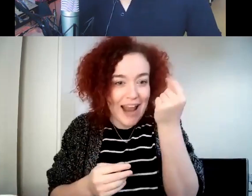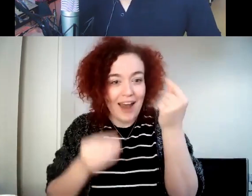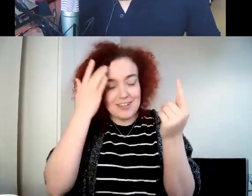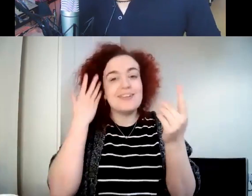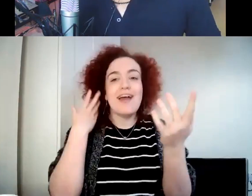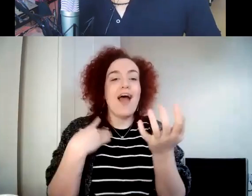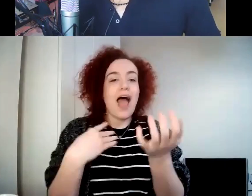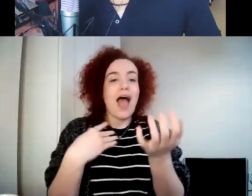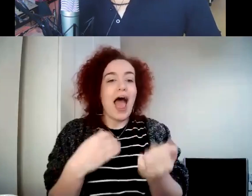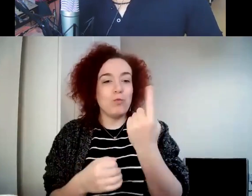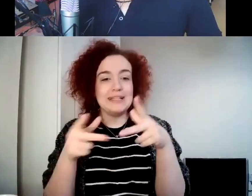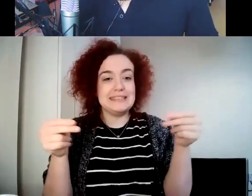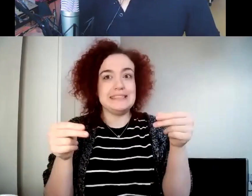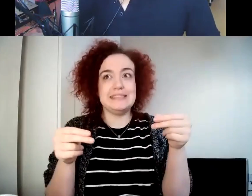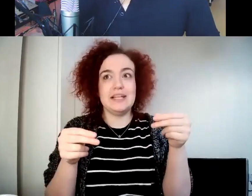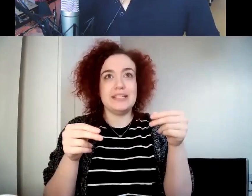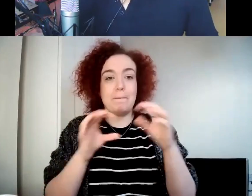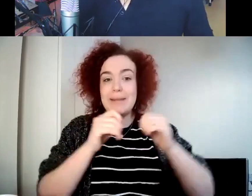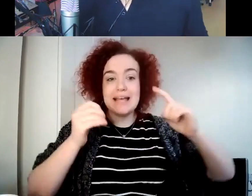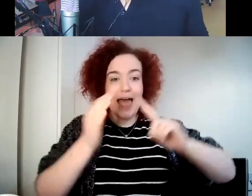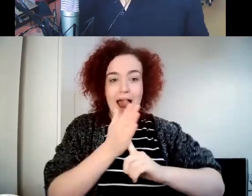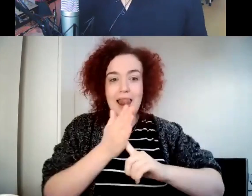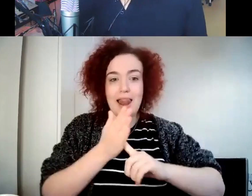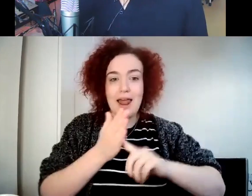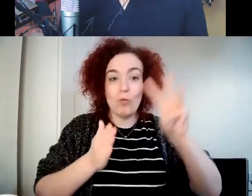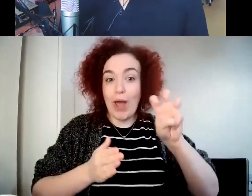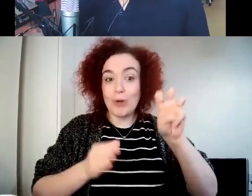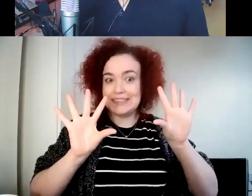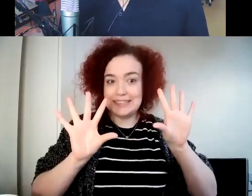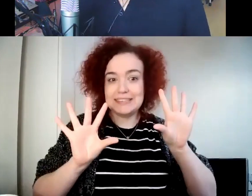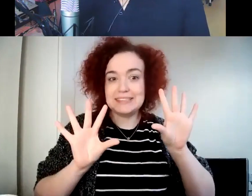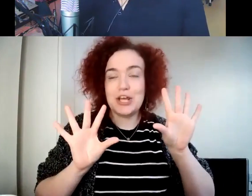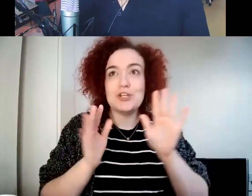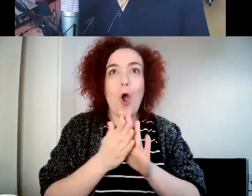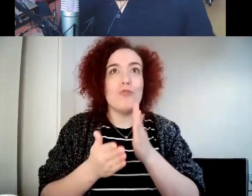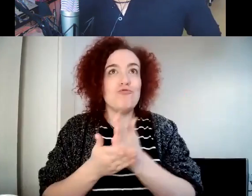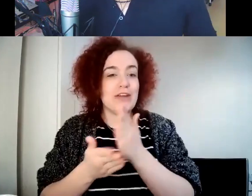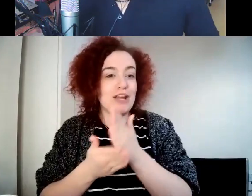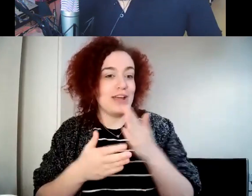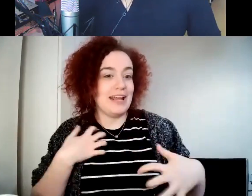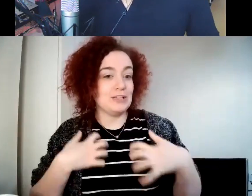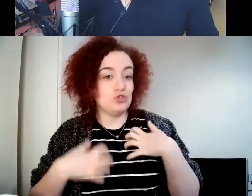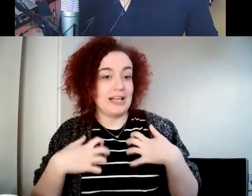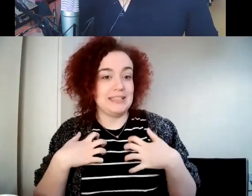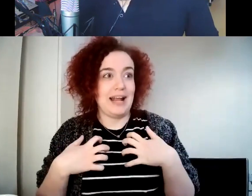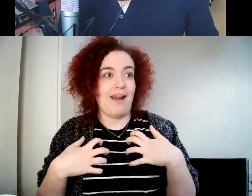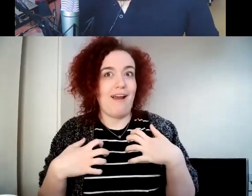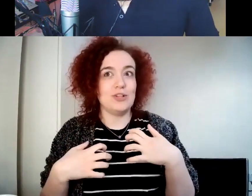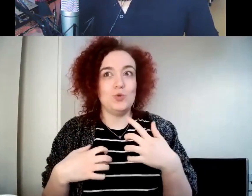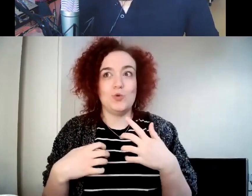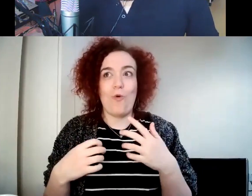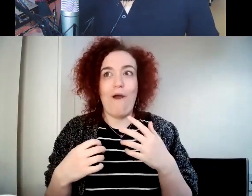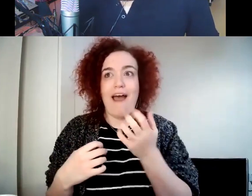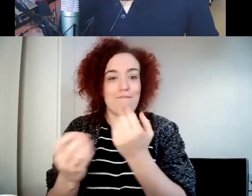the performance. So they really understand what it's like to have that misunderstanding. So obviously we had BSL, Welsh